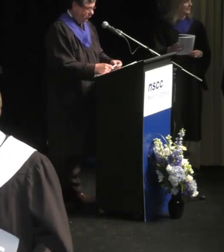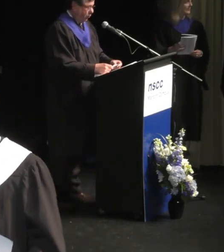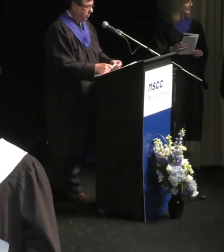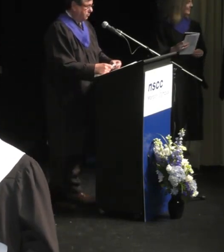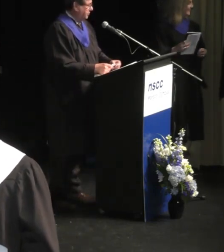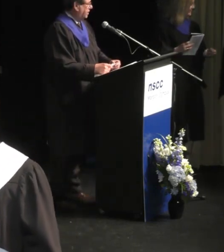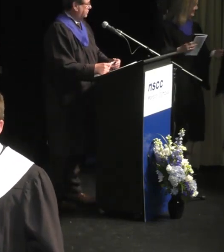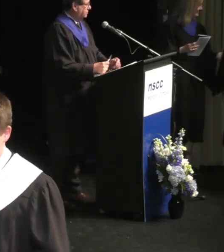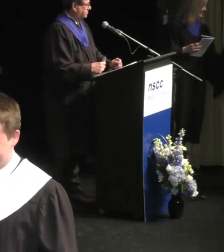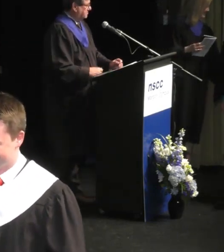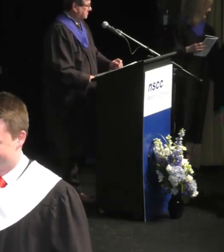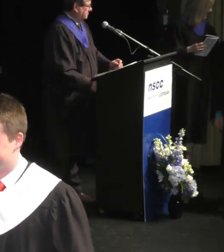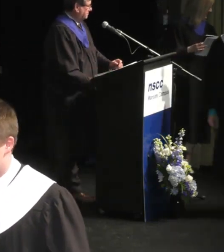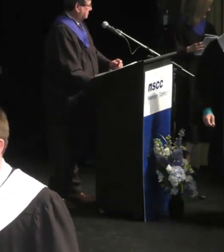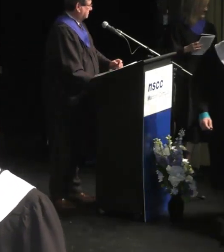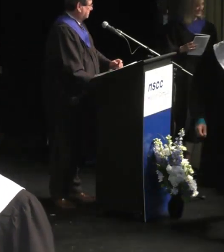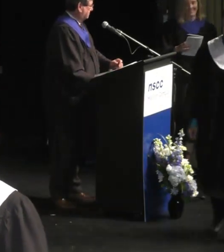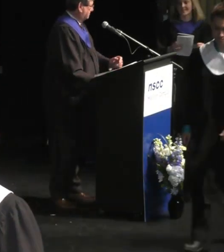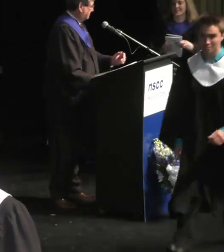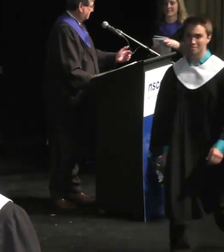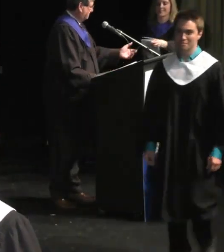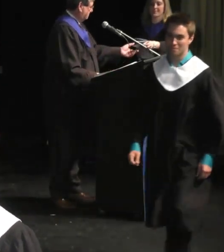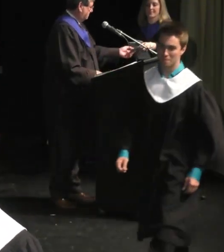Jonathan Ford with honors.